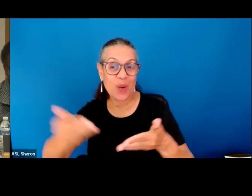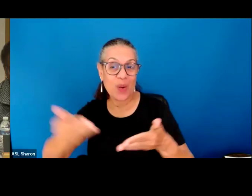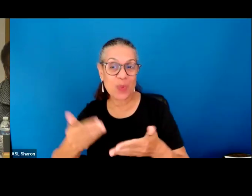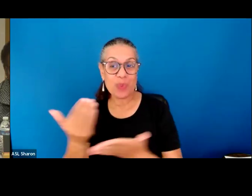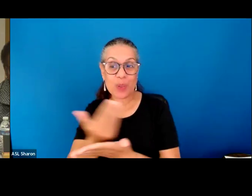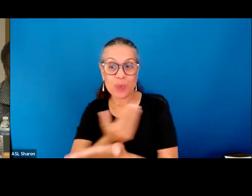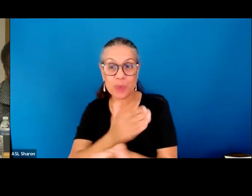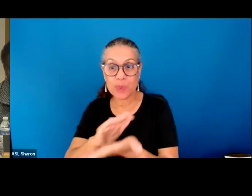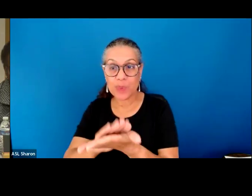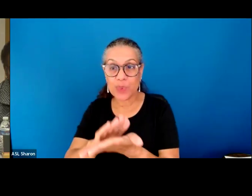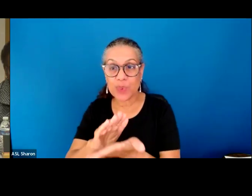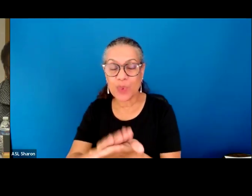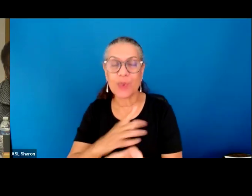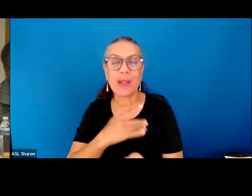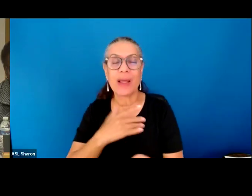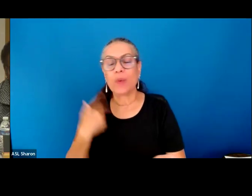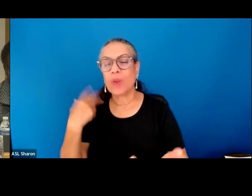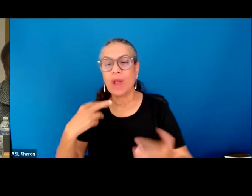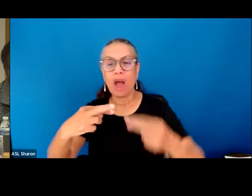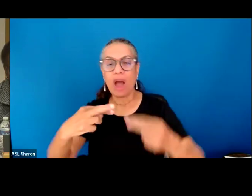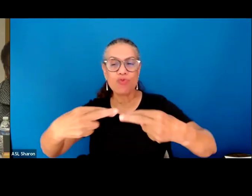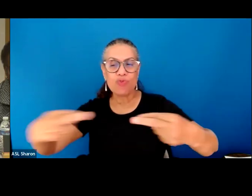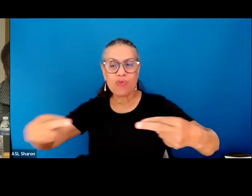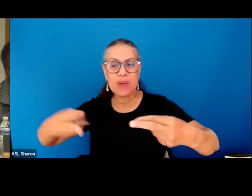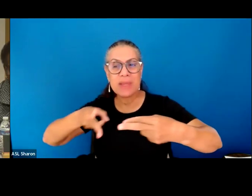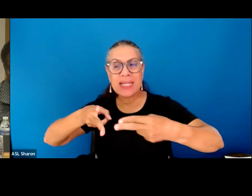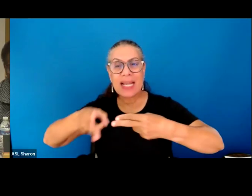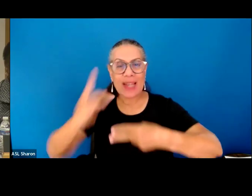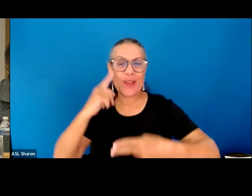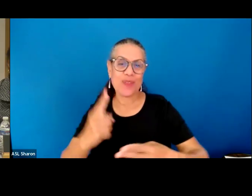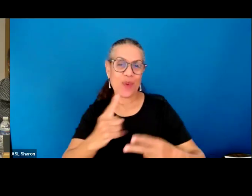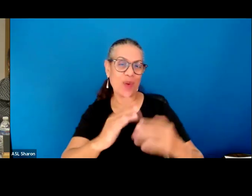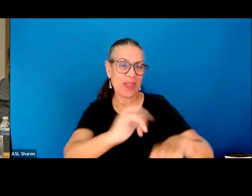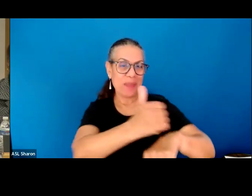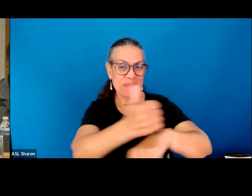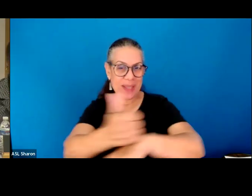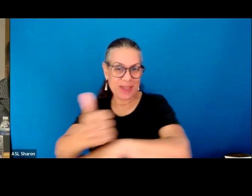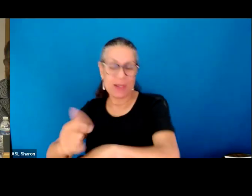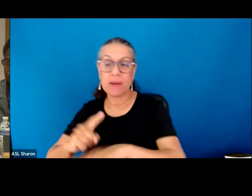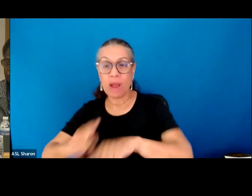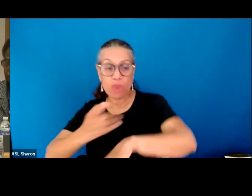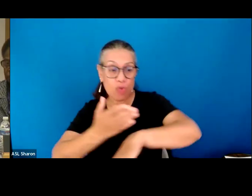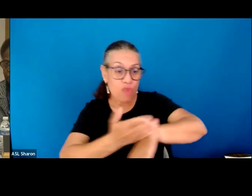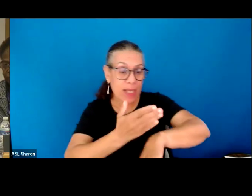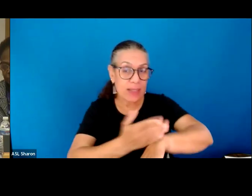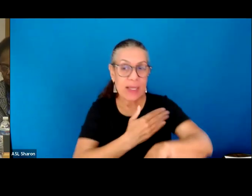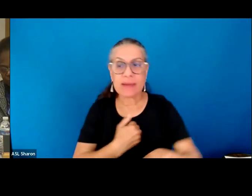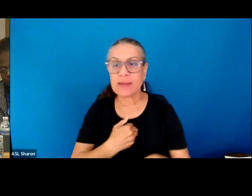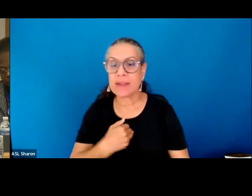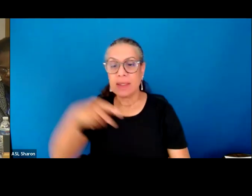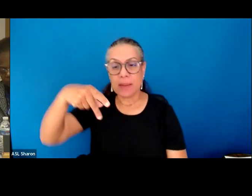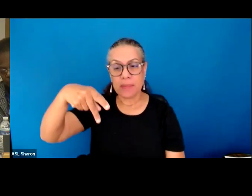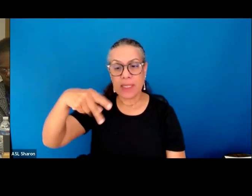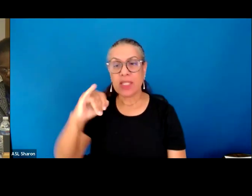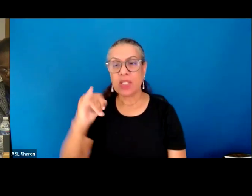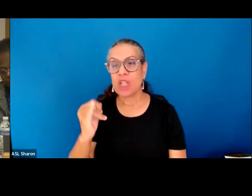weeks, we'll have a bunch of ribbon cuttings for these facilities. But the renovated and expanded PJ Kennedy School